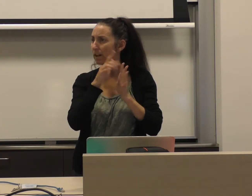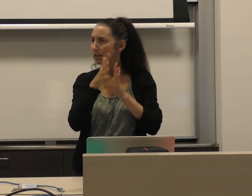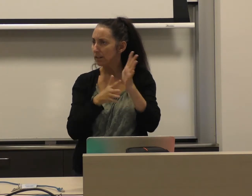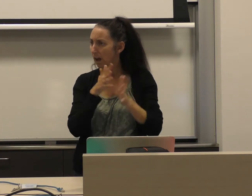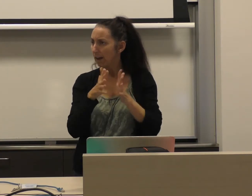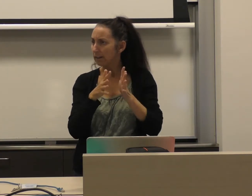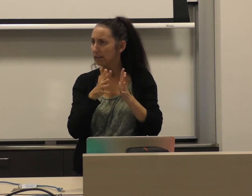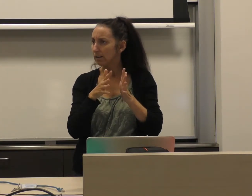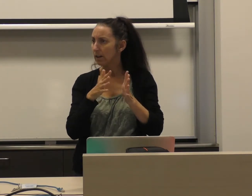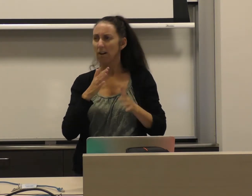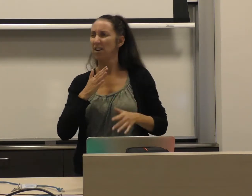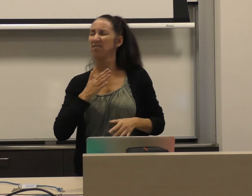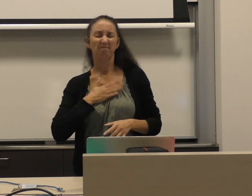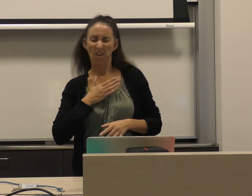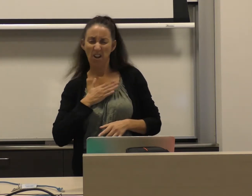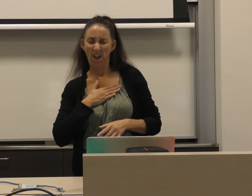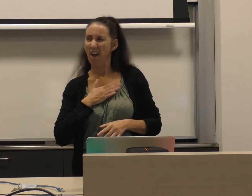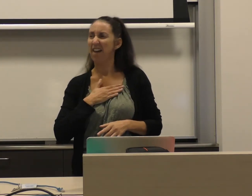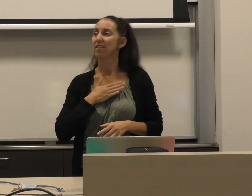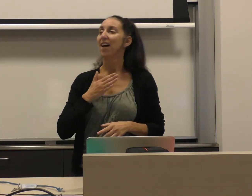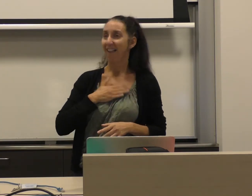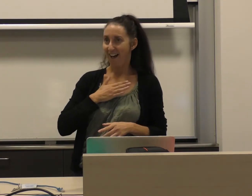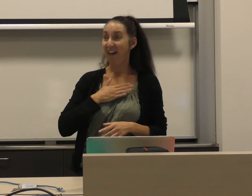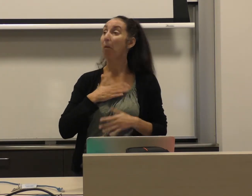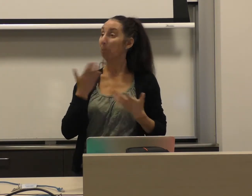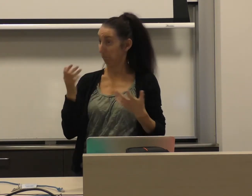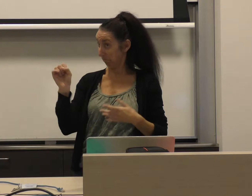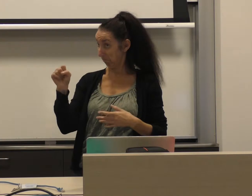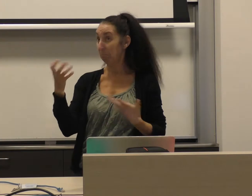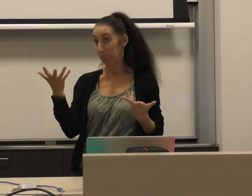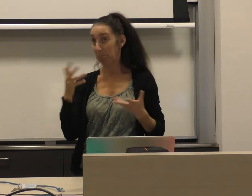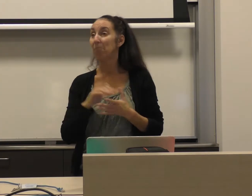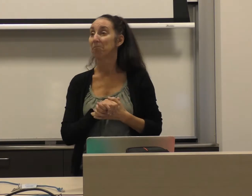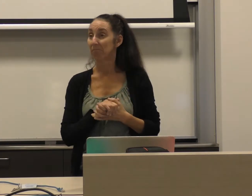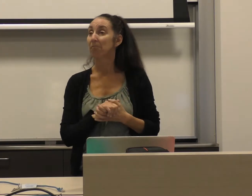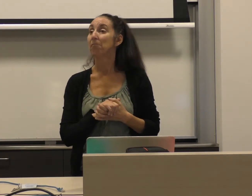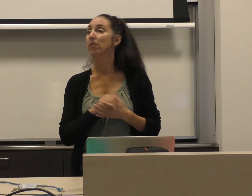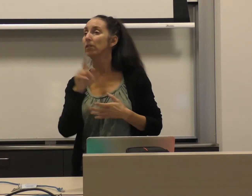Positive and negative signs. Oh, like negation. Okay. Like and don't like.